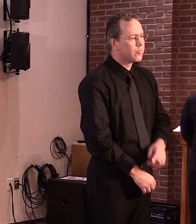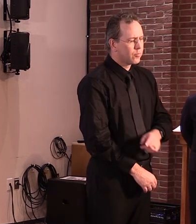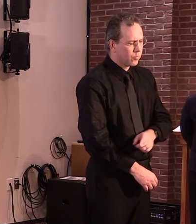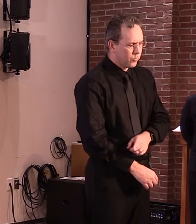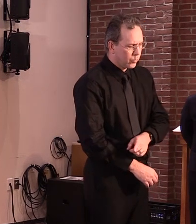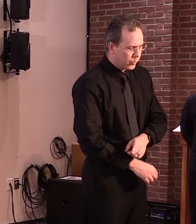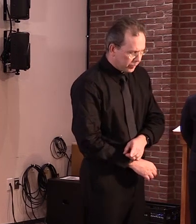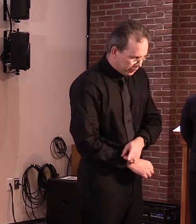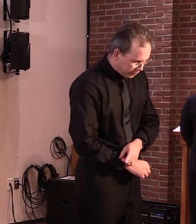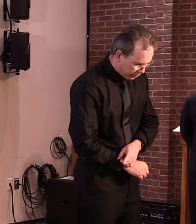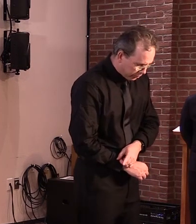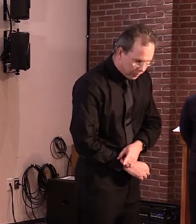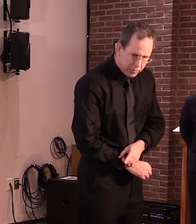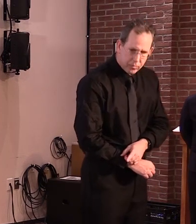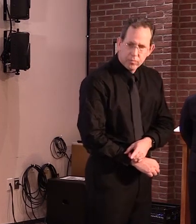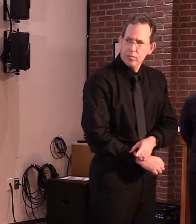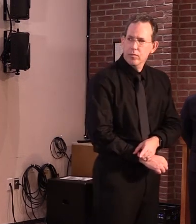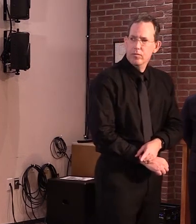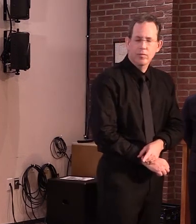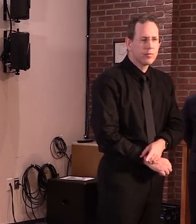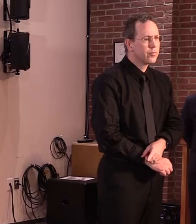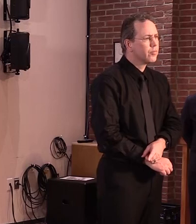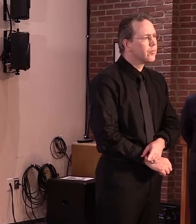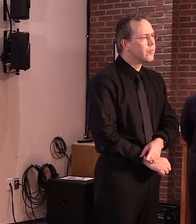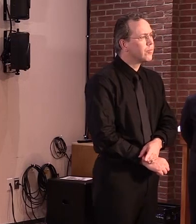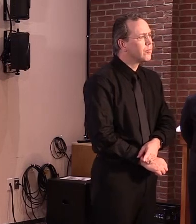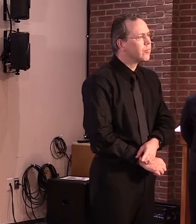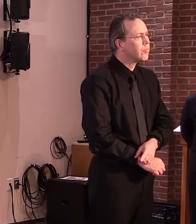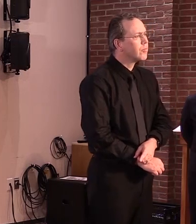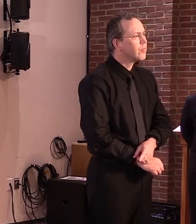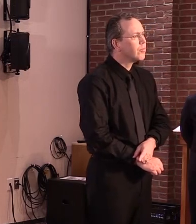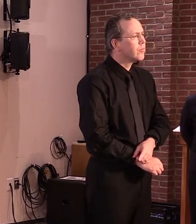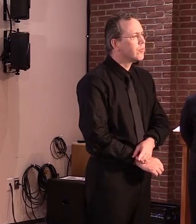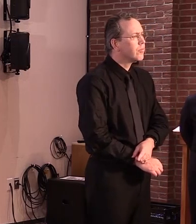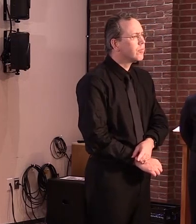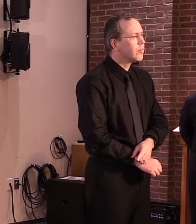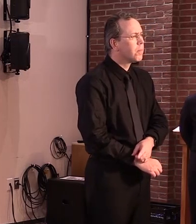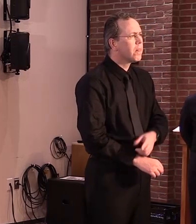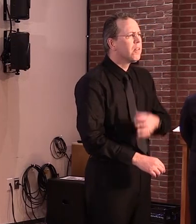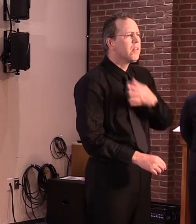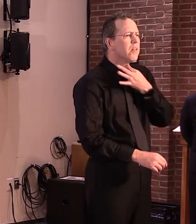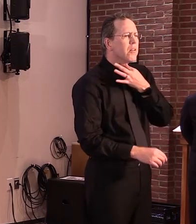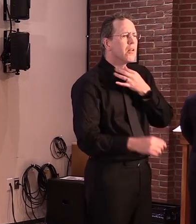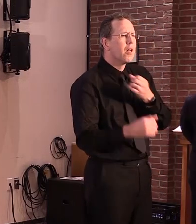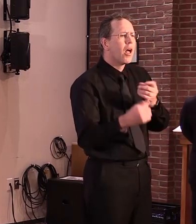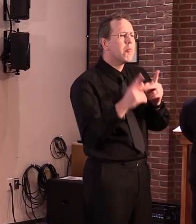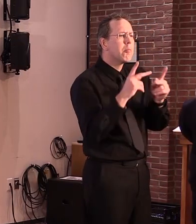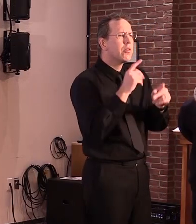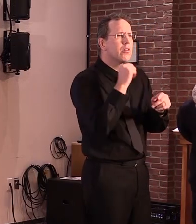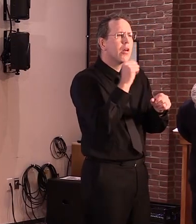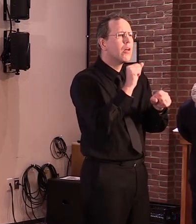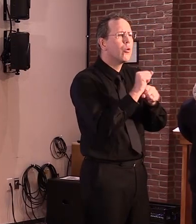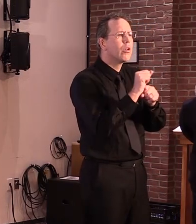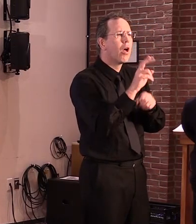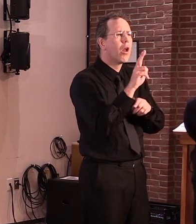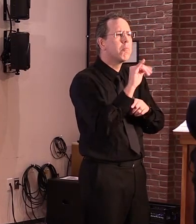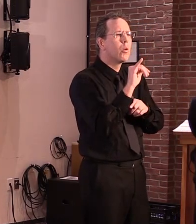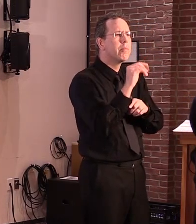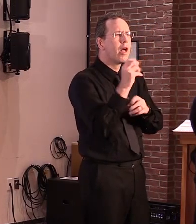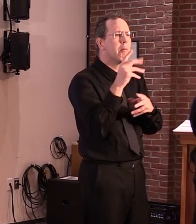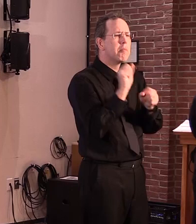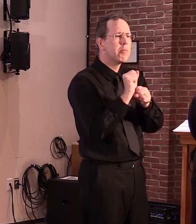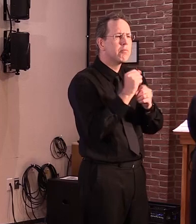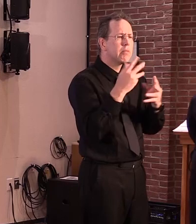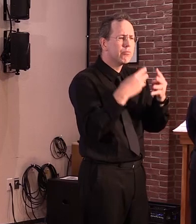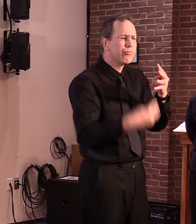morning. And a couple of quick questions. One, is that 15.6%? That